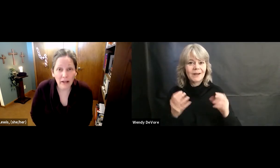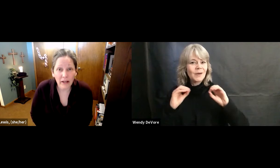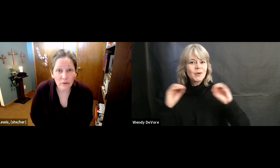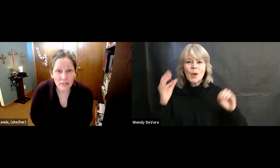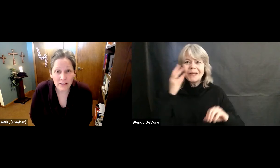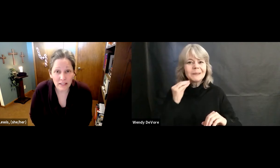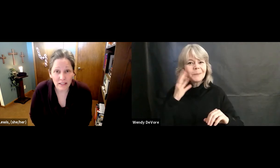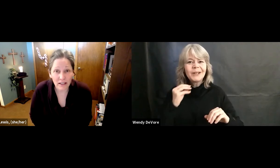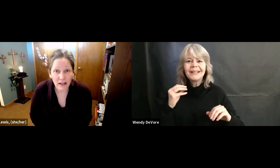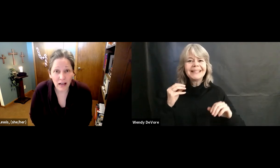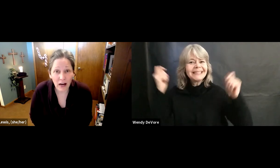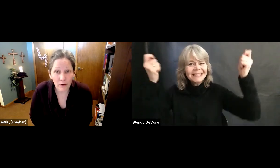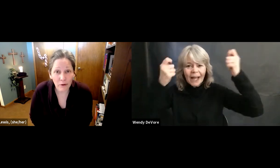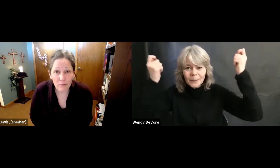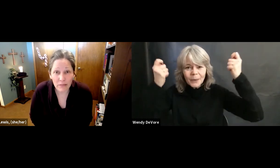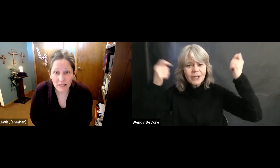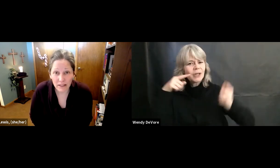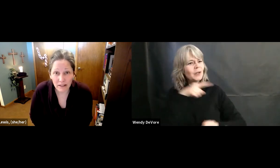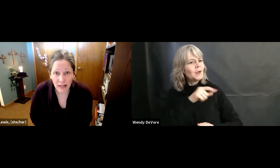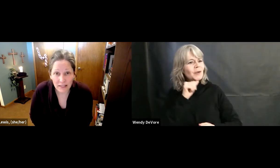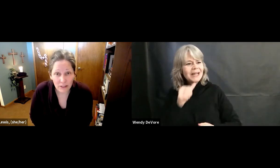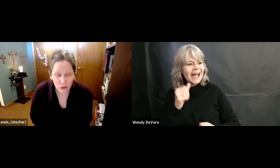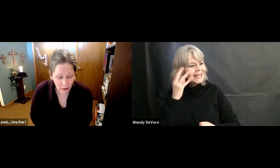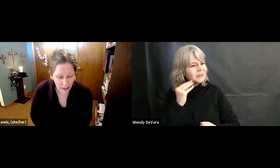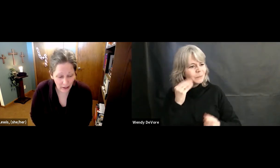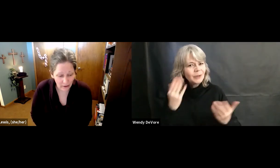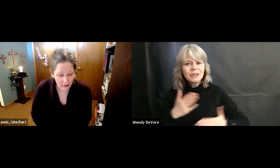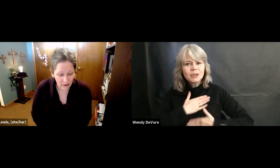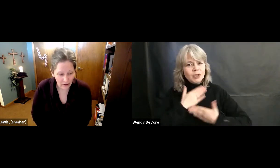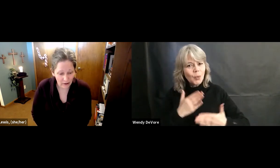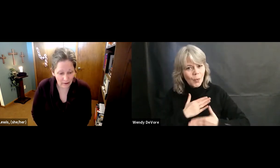I want you to see how you're missing that joy.